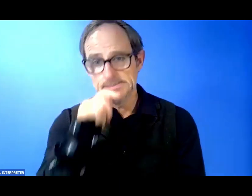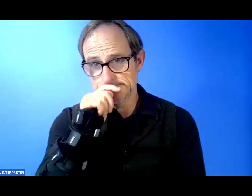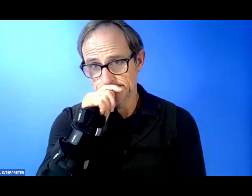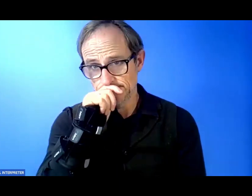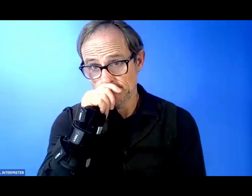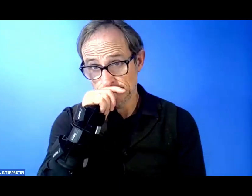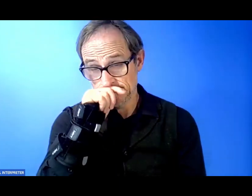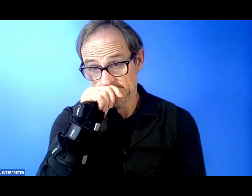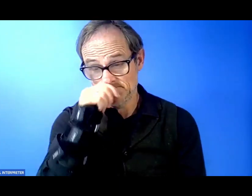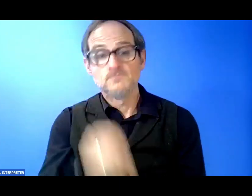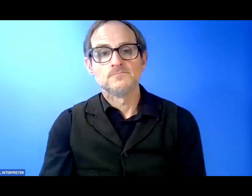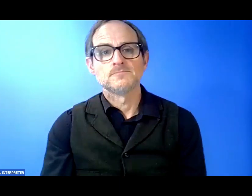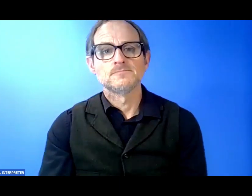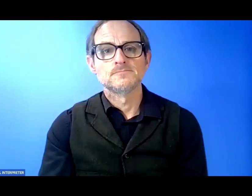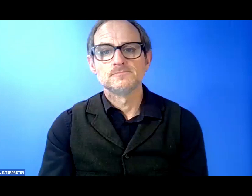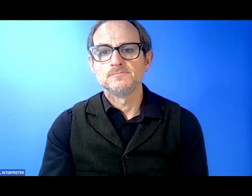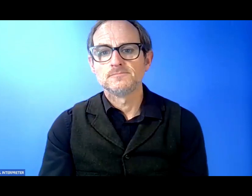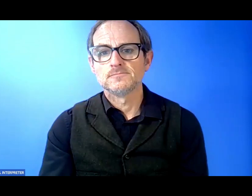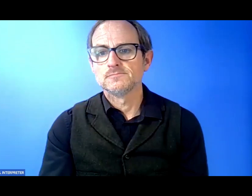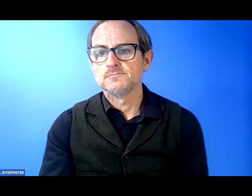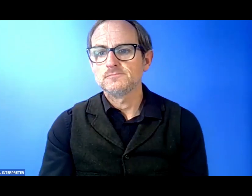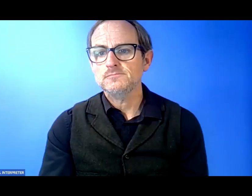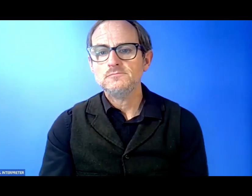it would be a wonderful opportunity to have